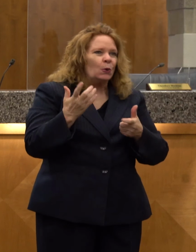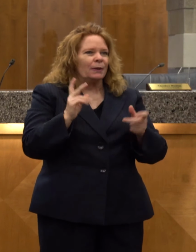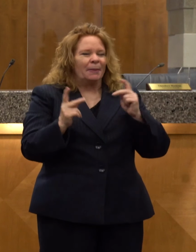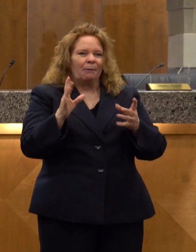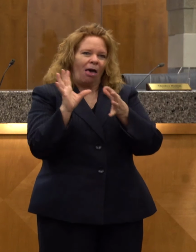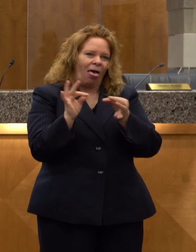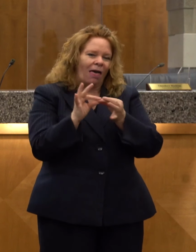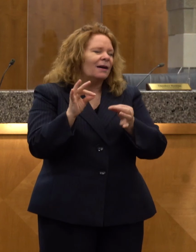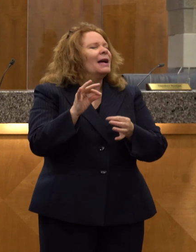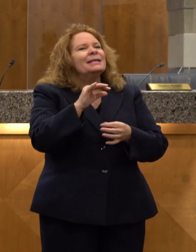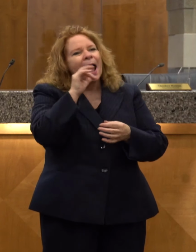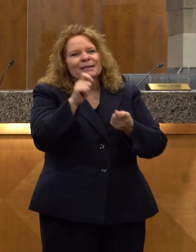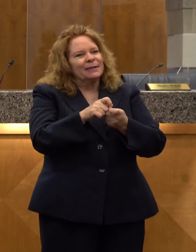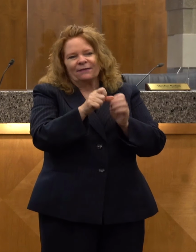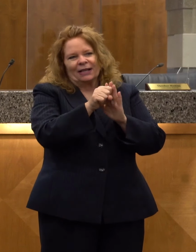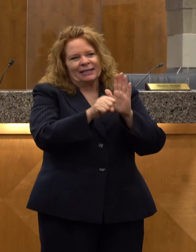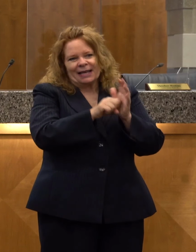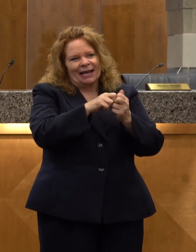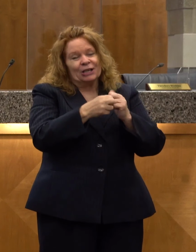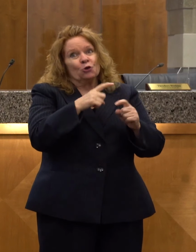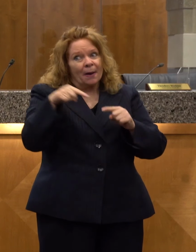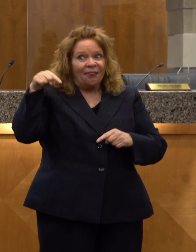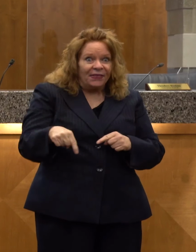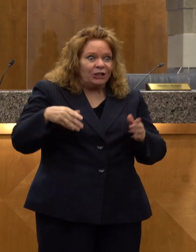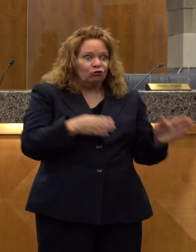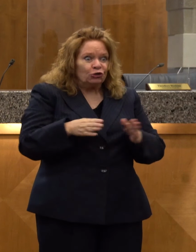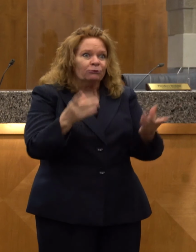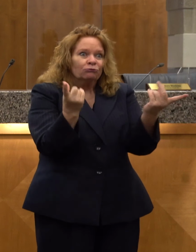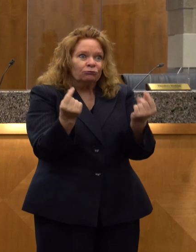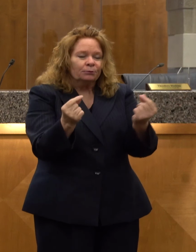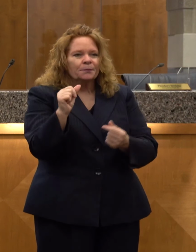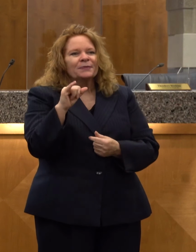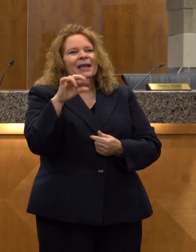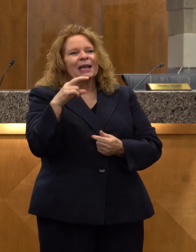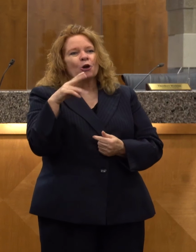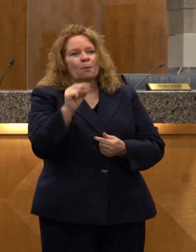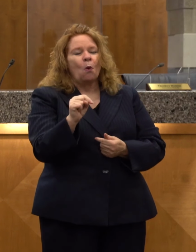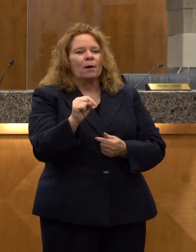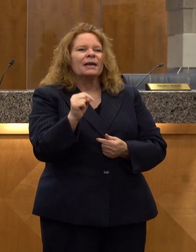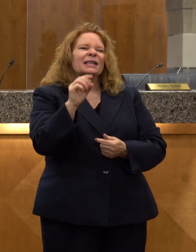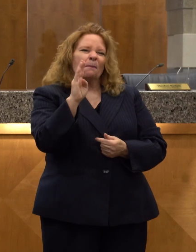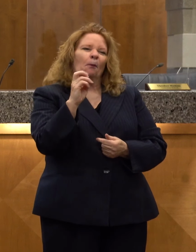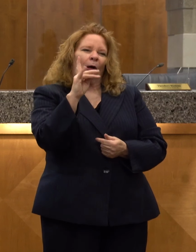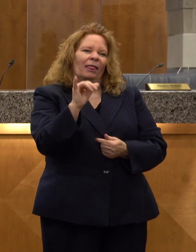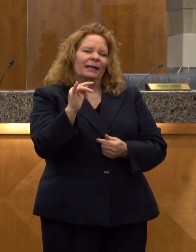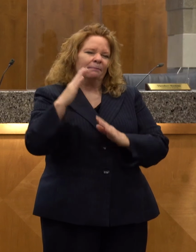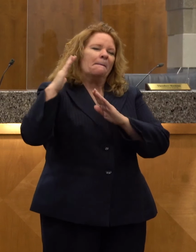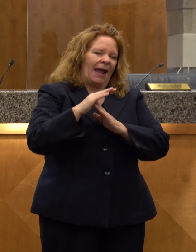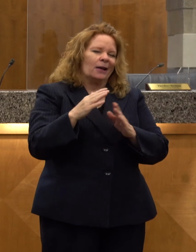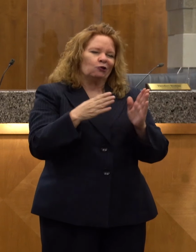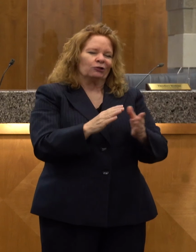not necessarily a state issue, was what are we going to do about these streets? Airport Road is Berkeley's main street.